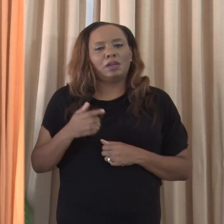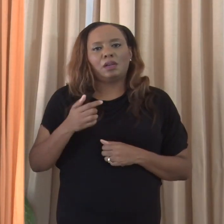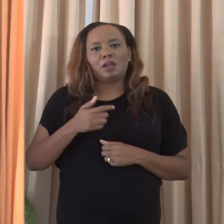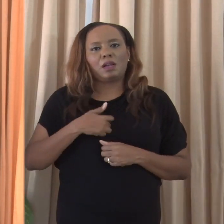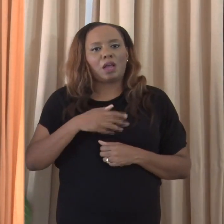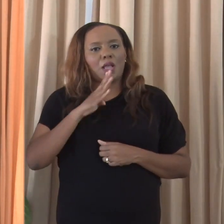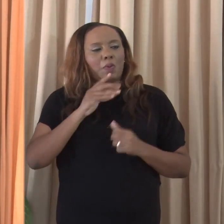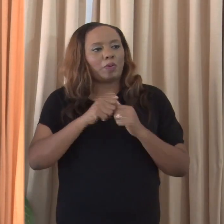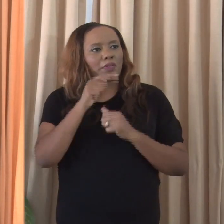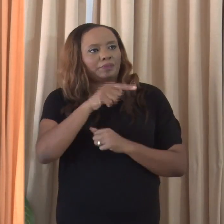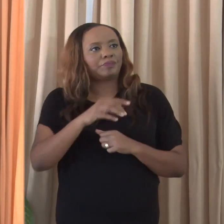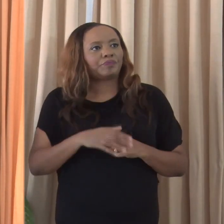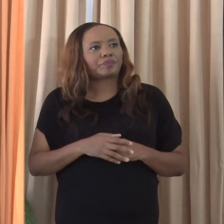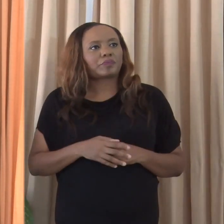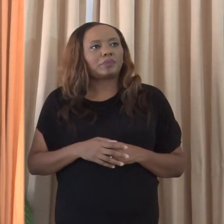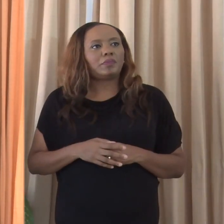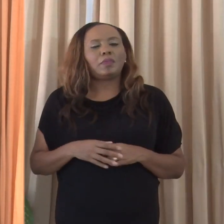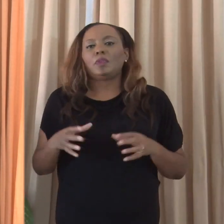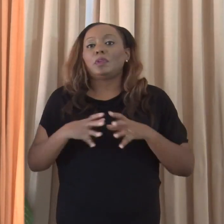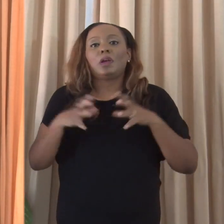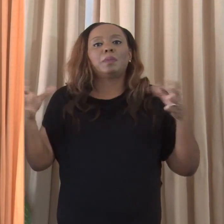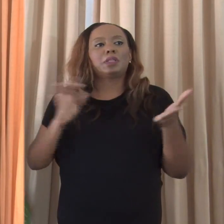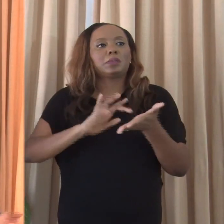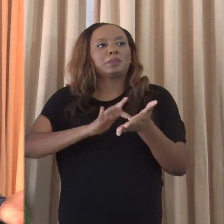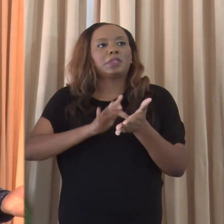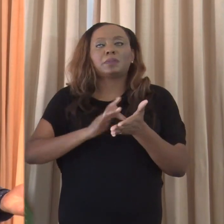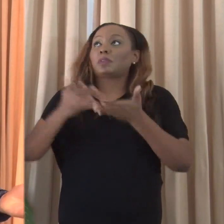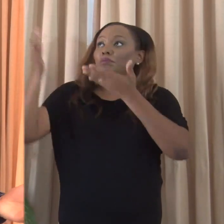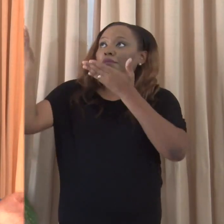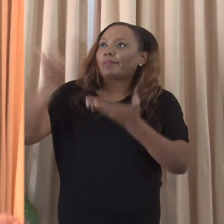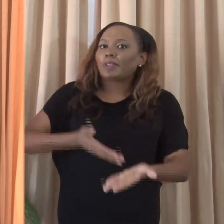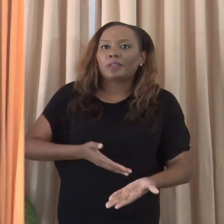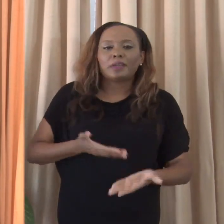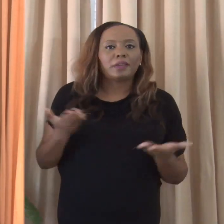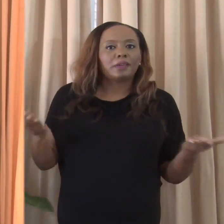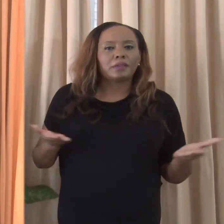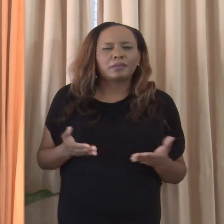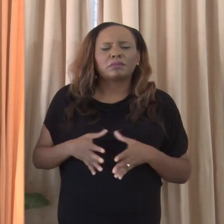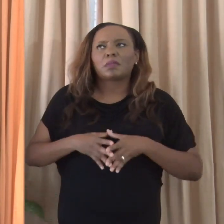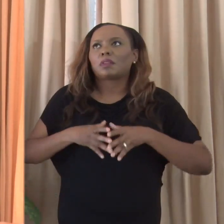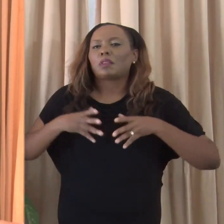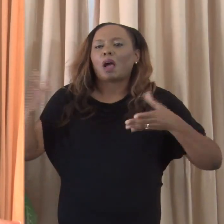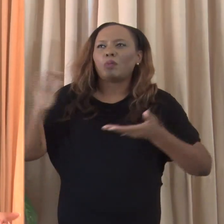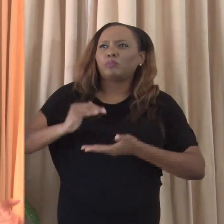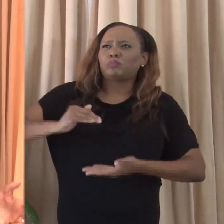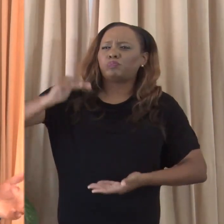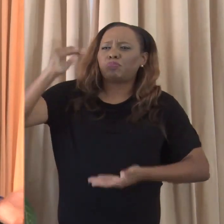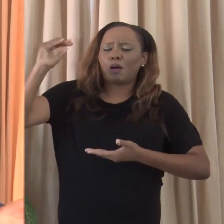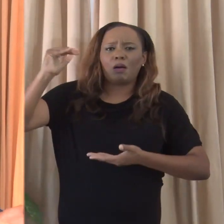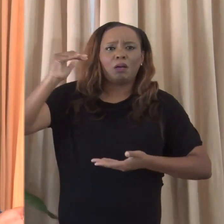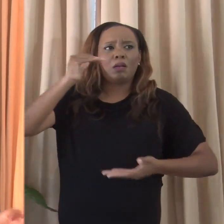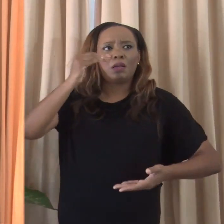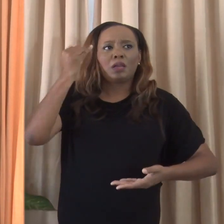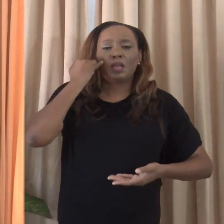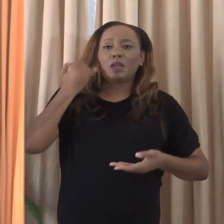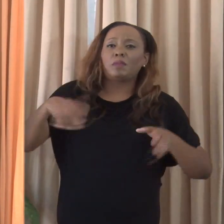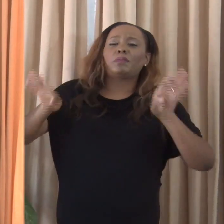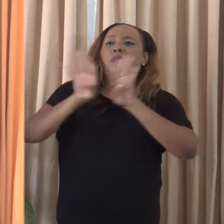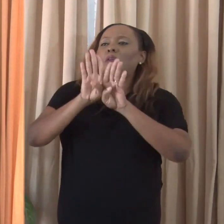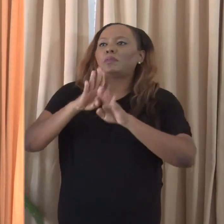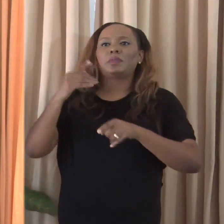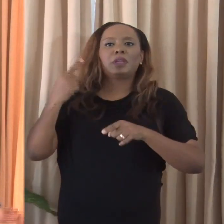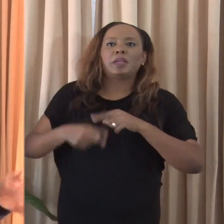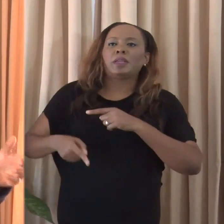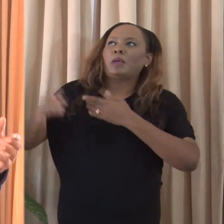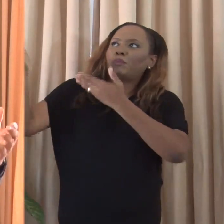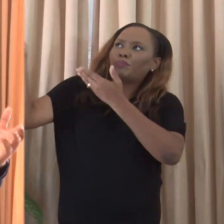much medication is shipped into this island? A considerable amount of it. If we close, we can't access that.